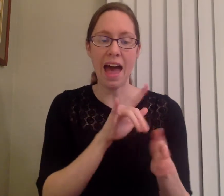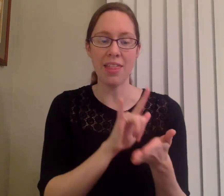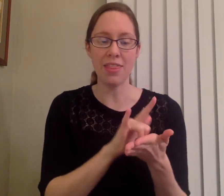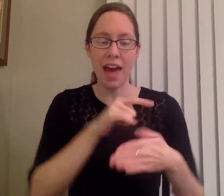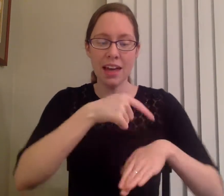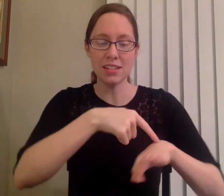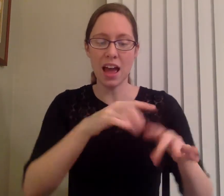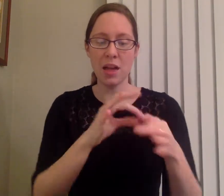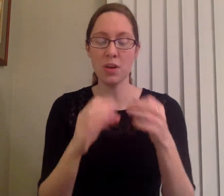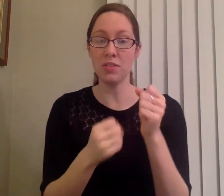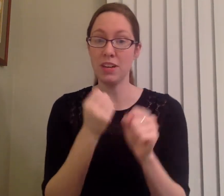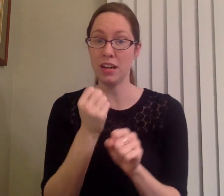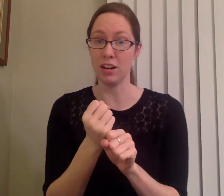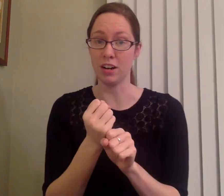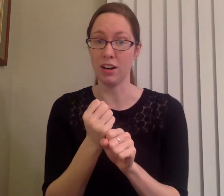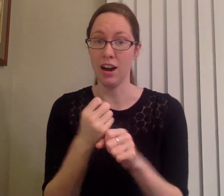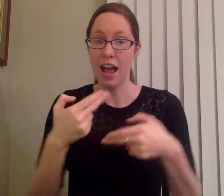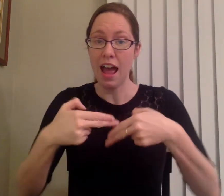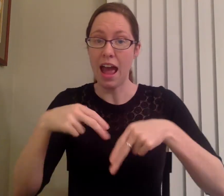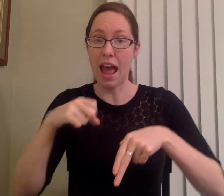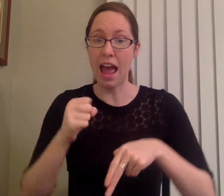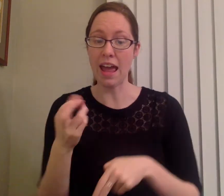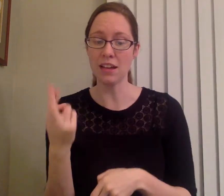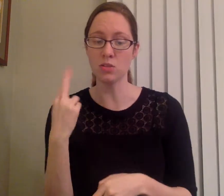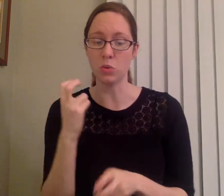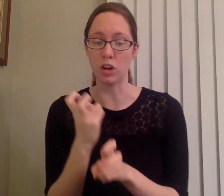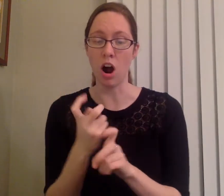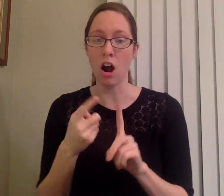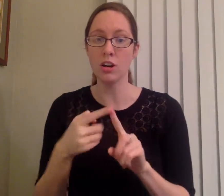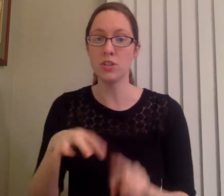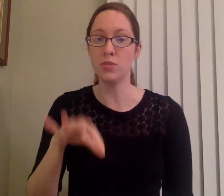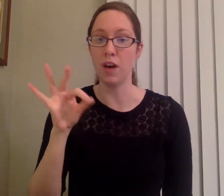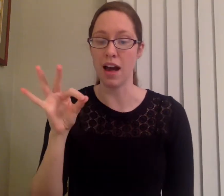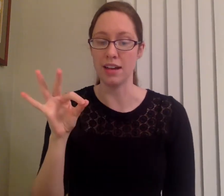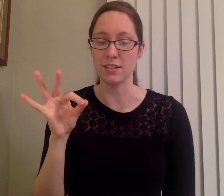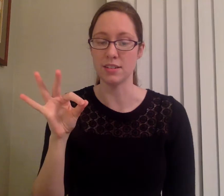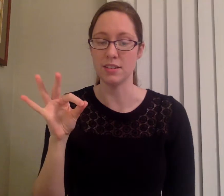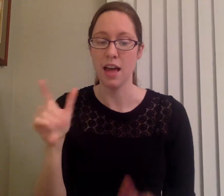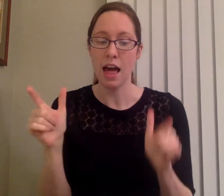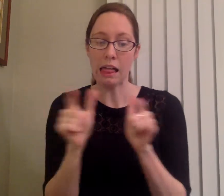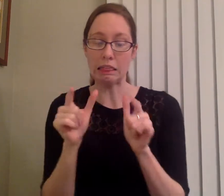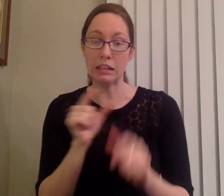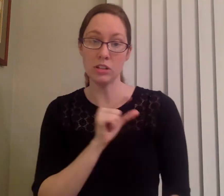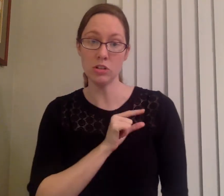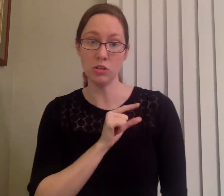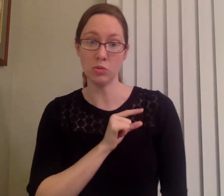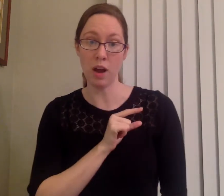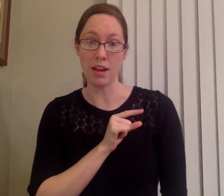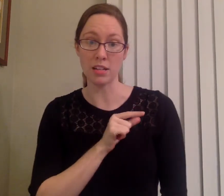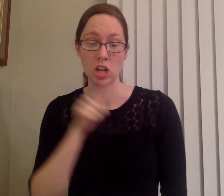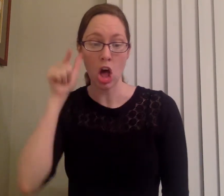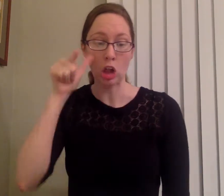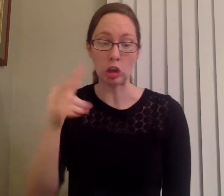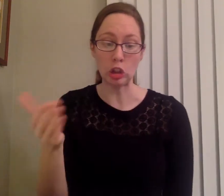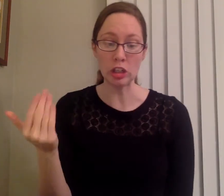At that time of year, eggs were hard to find. Little Grunt